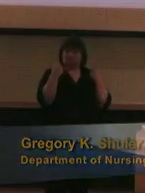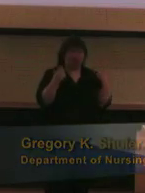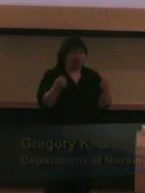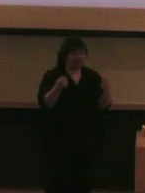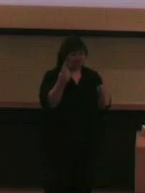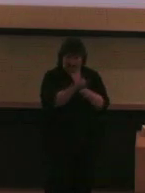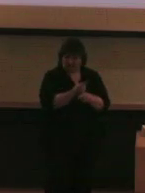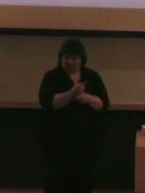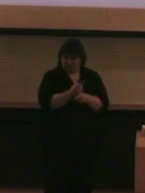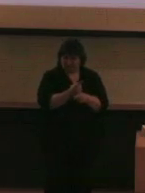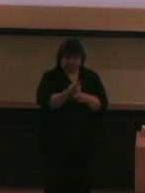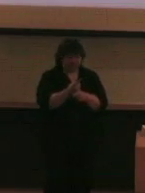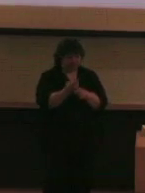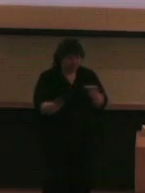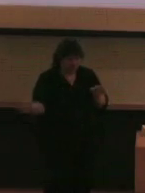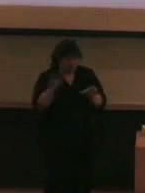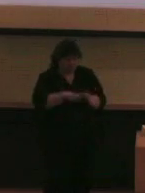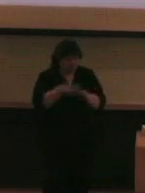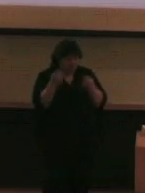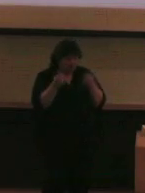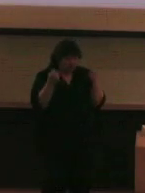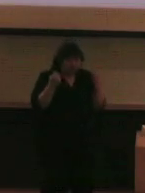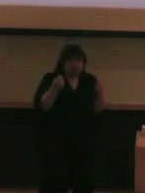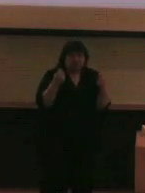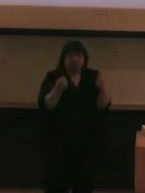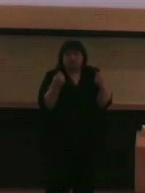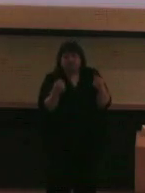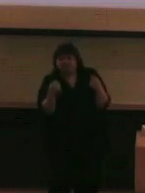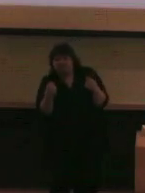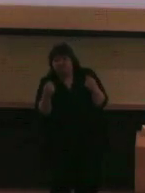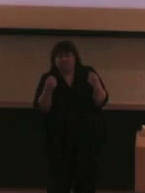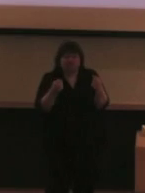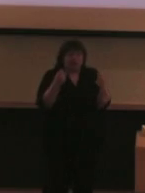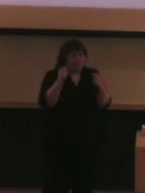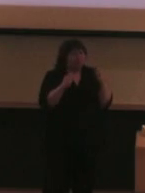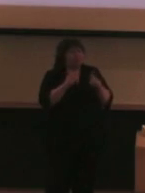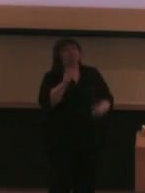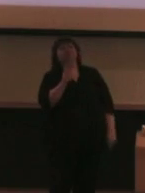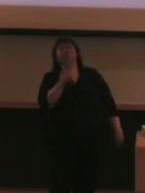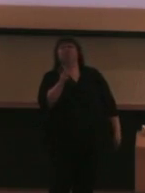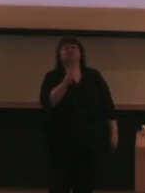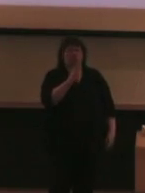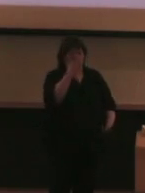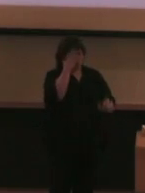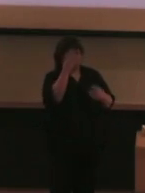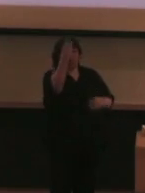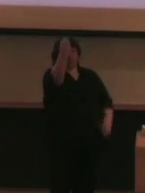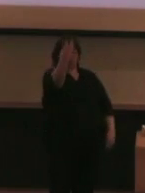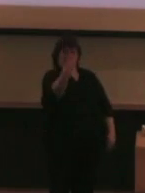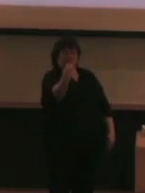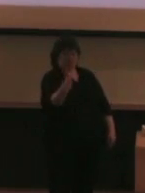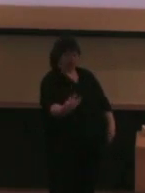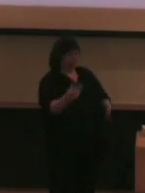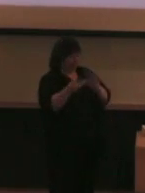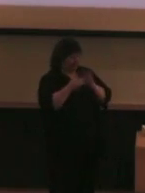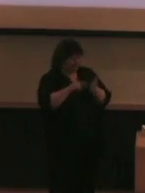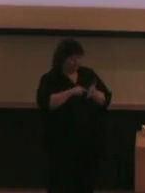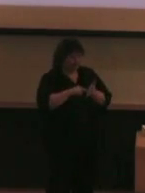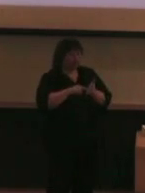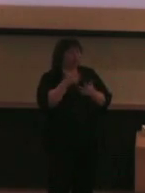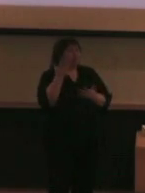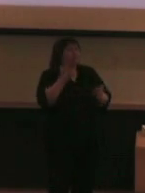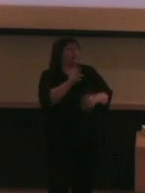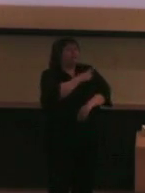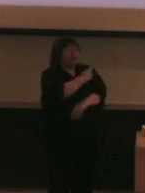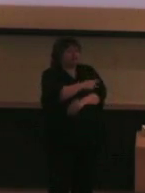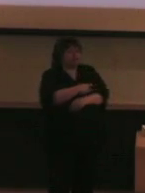hope. So some people don't, but basically most people are familiar with what a traffic light is. So patient may